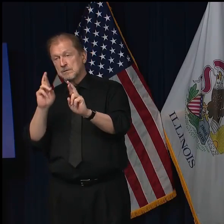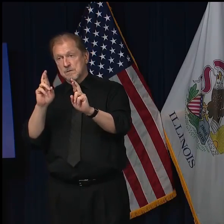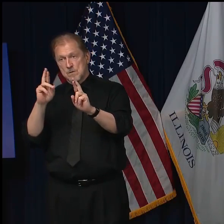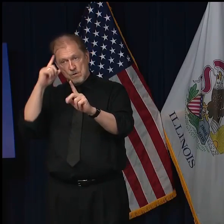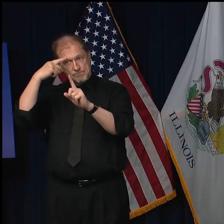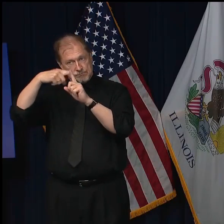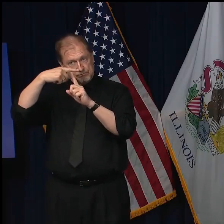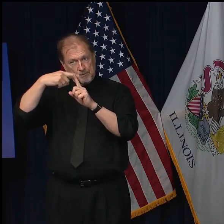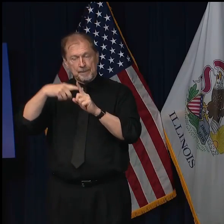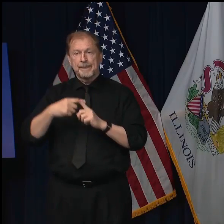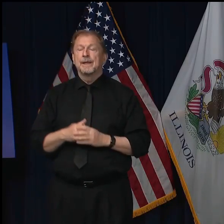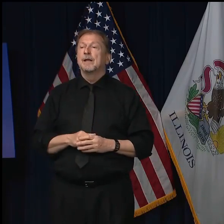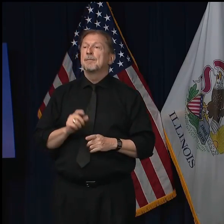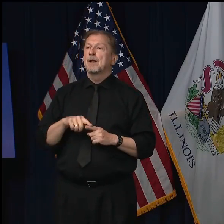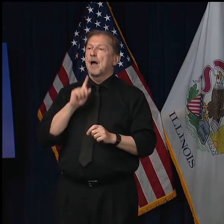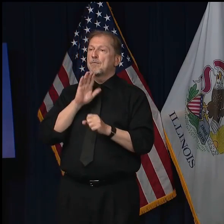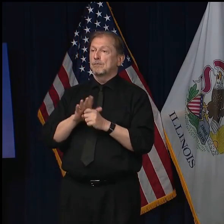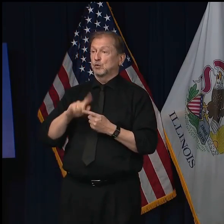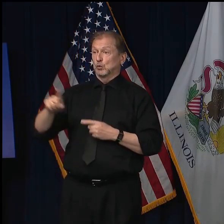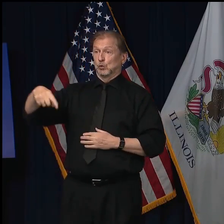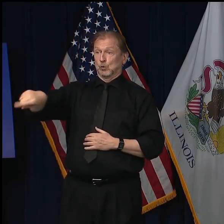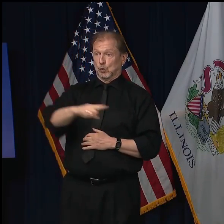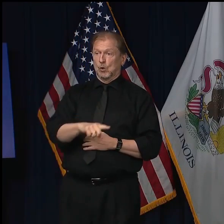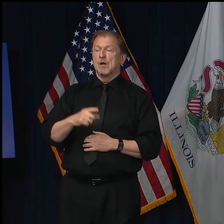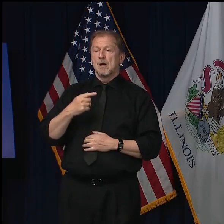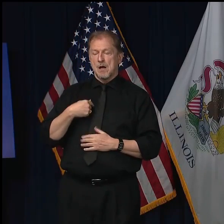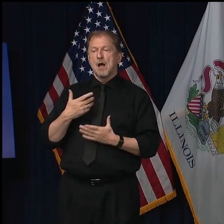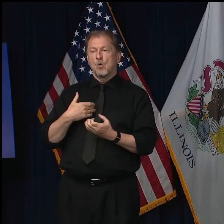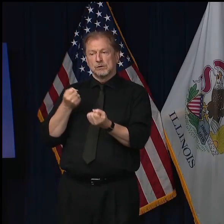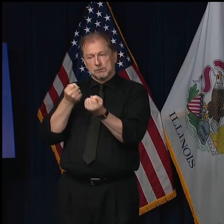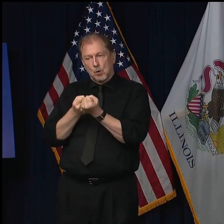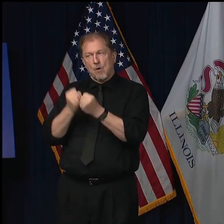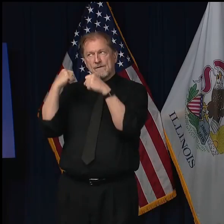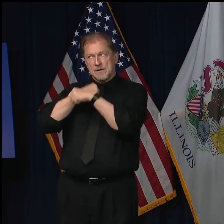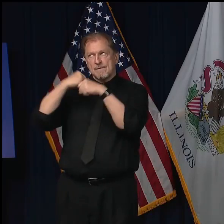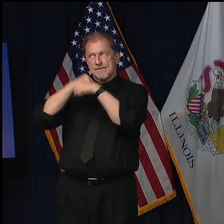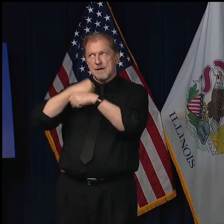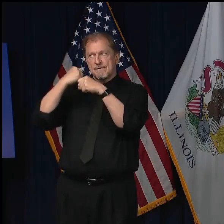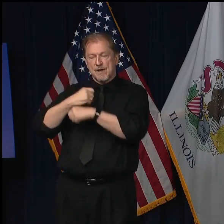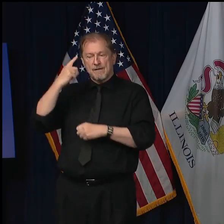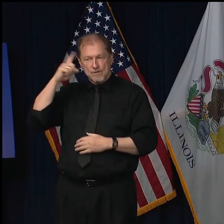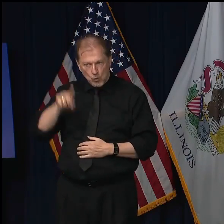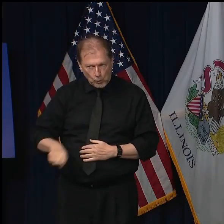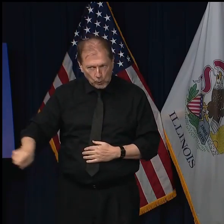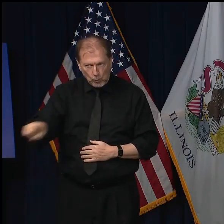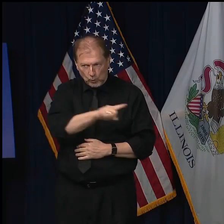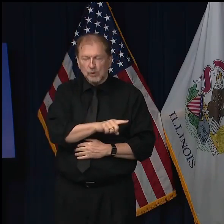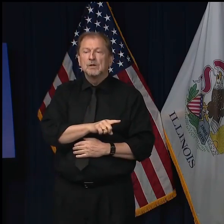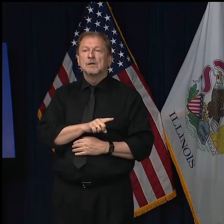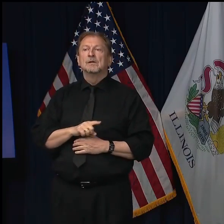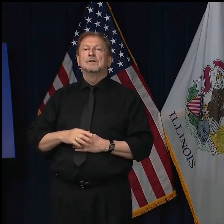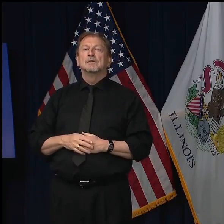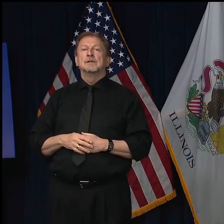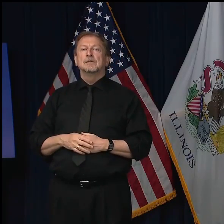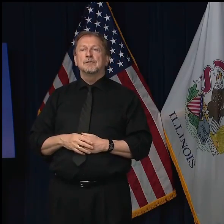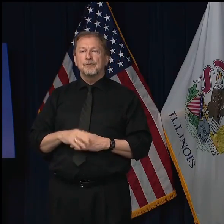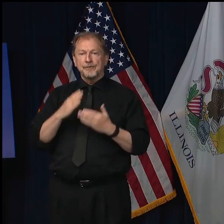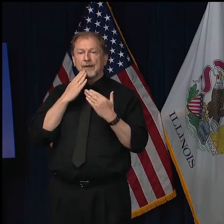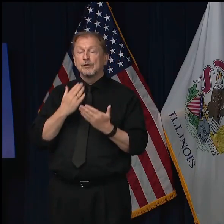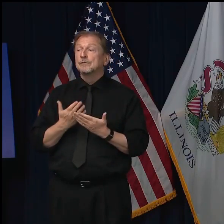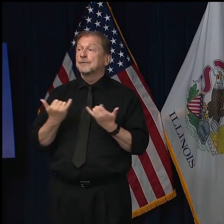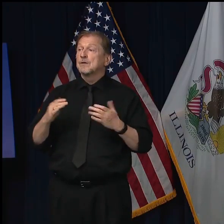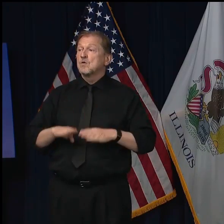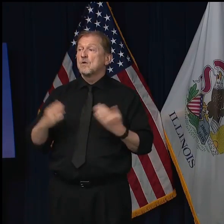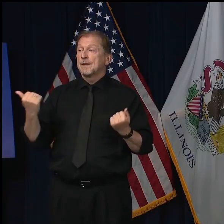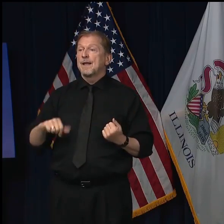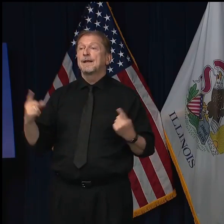Illinoisan that I won't rest until we get our residents the support they need to get through this battle. Thank you, and I'd be happy